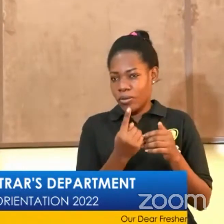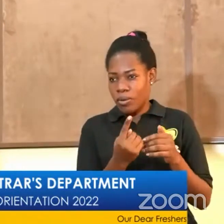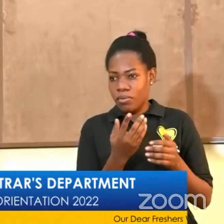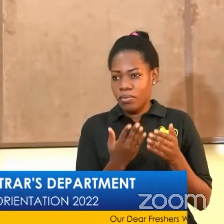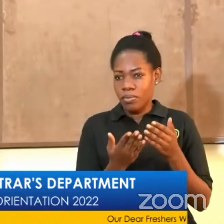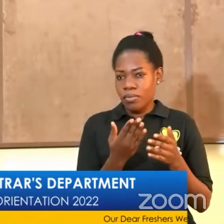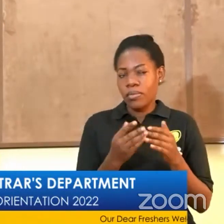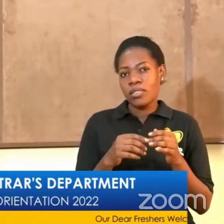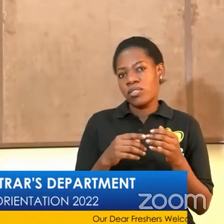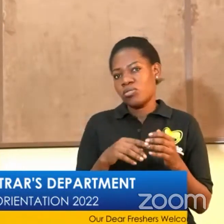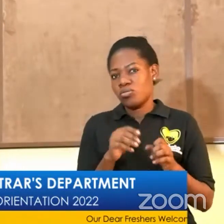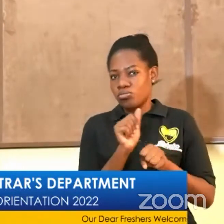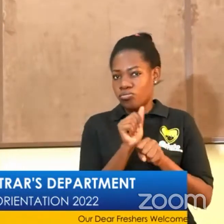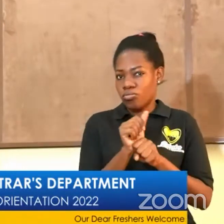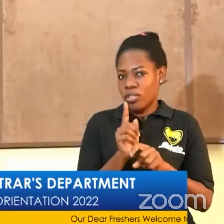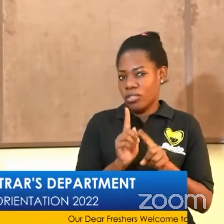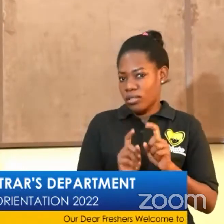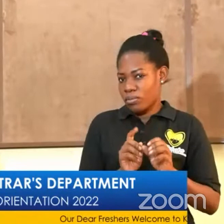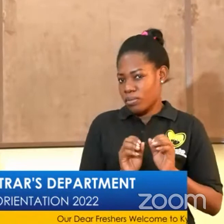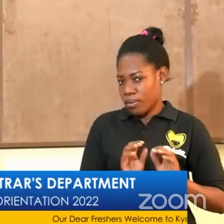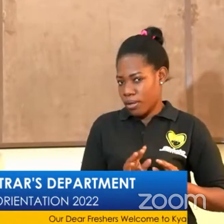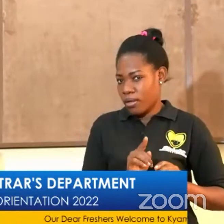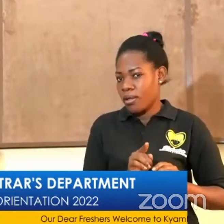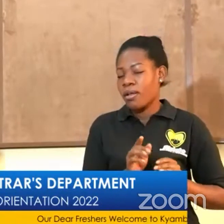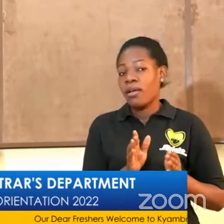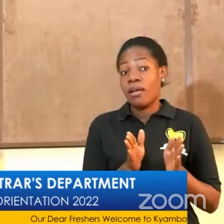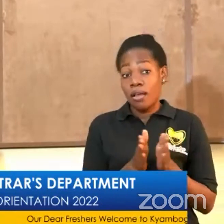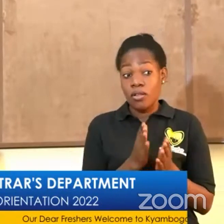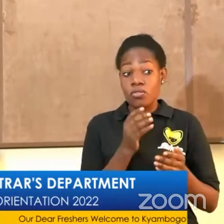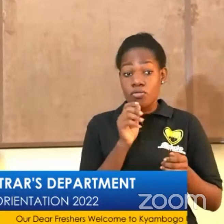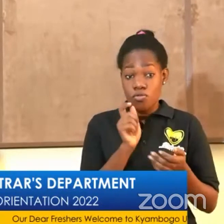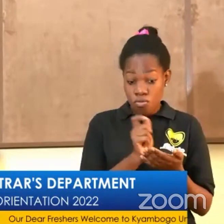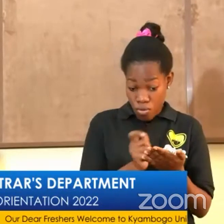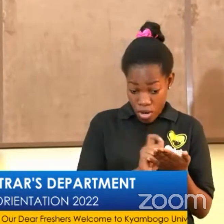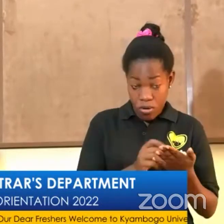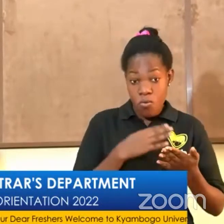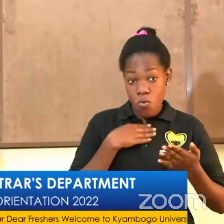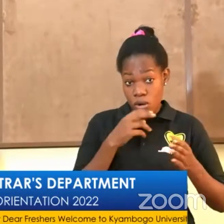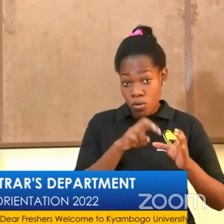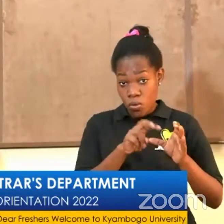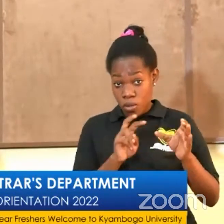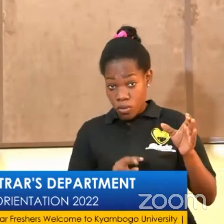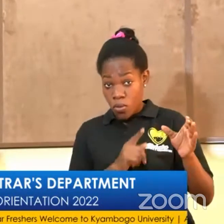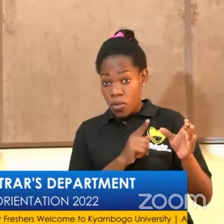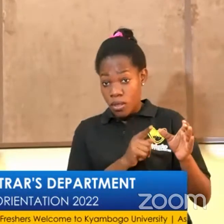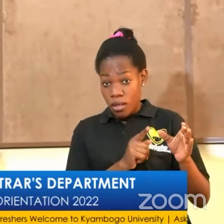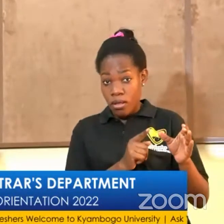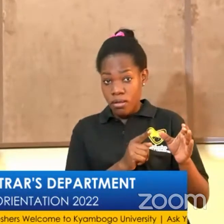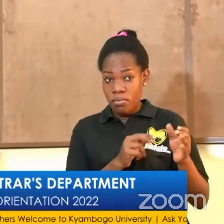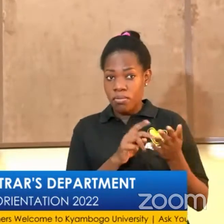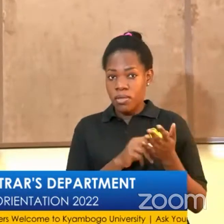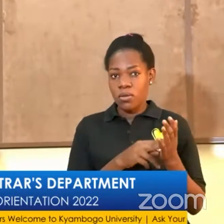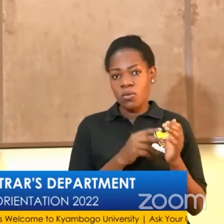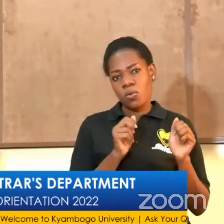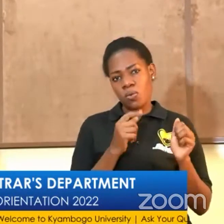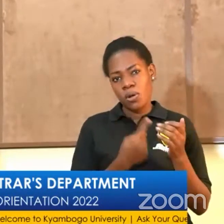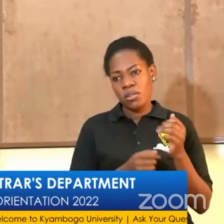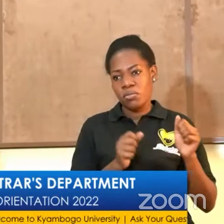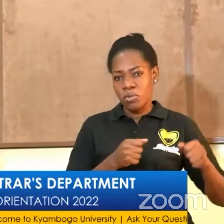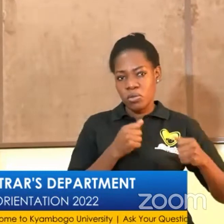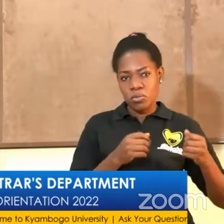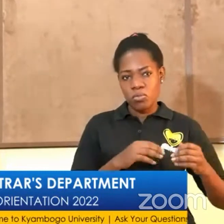for the examinations of semester 1, and you write to withdraw, then you can't proceed semester